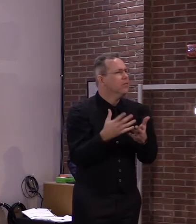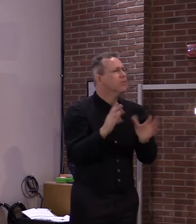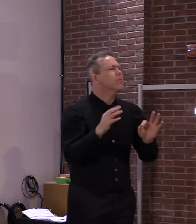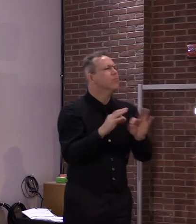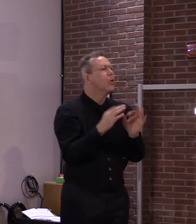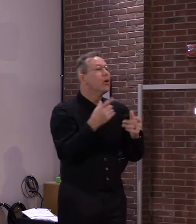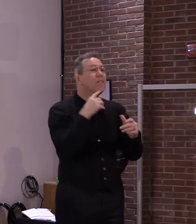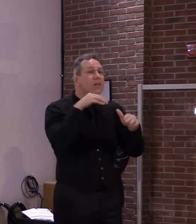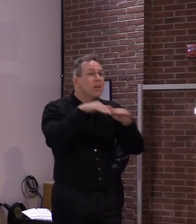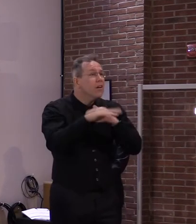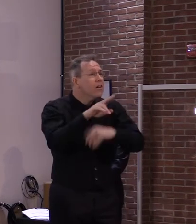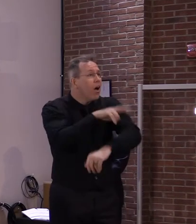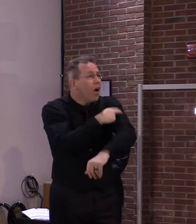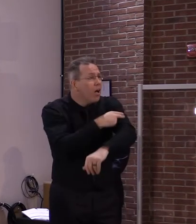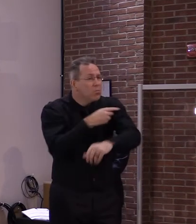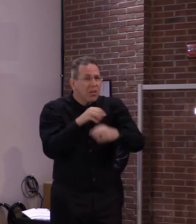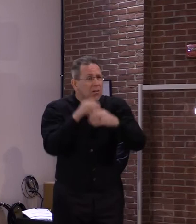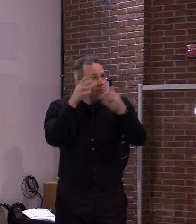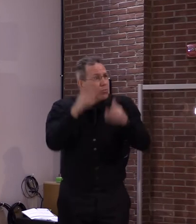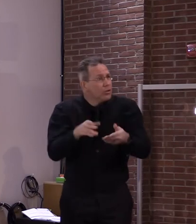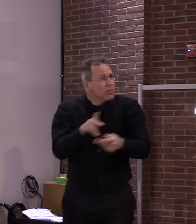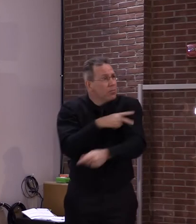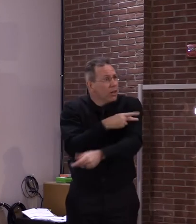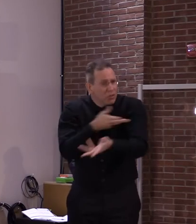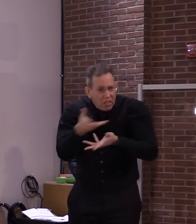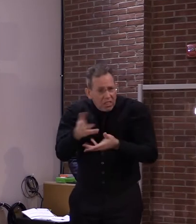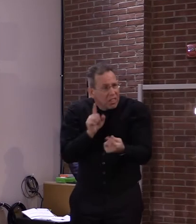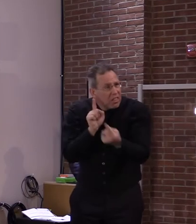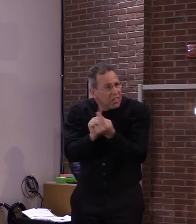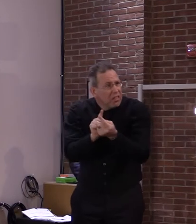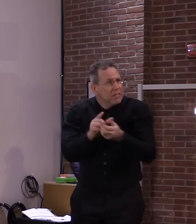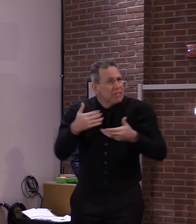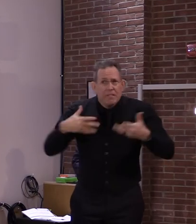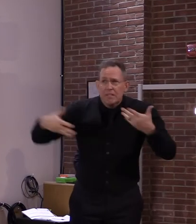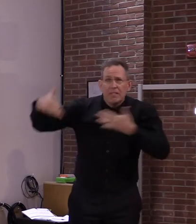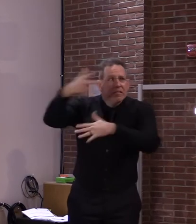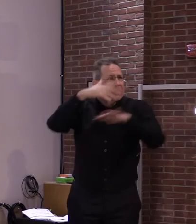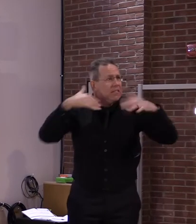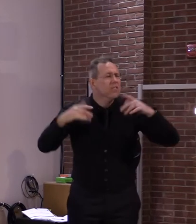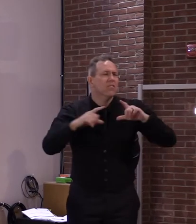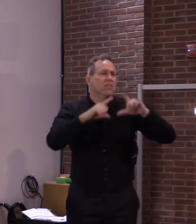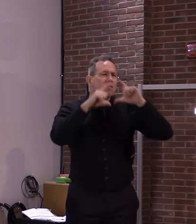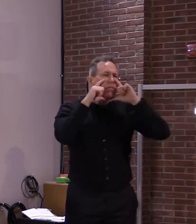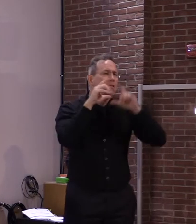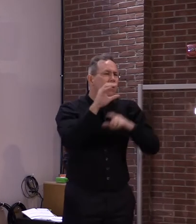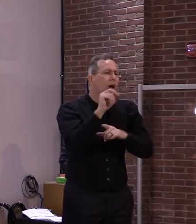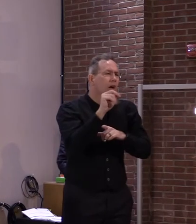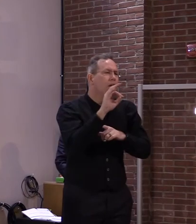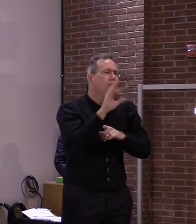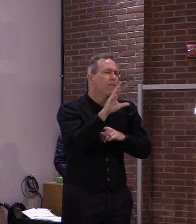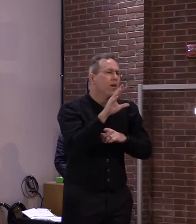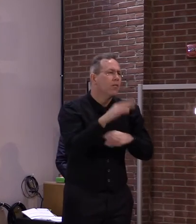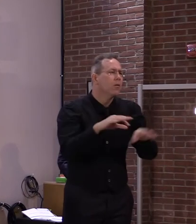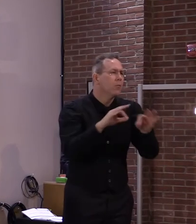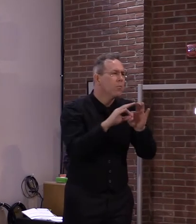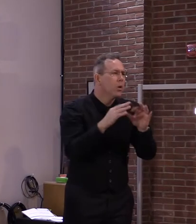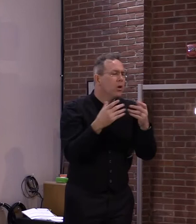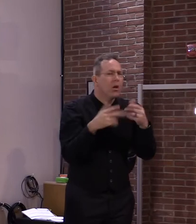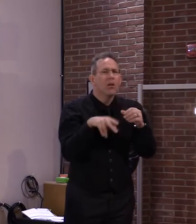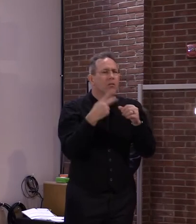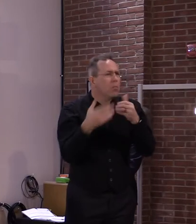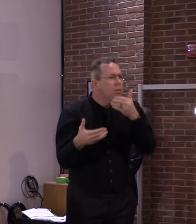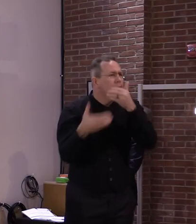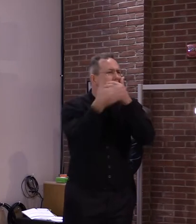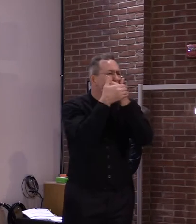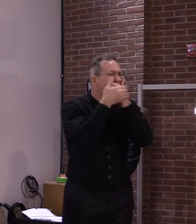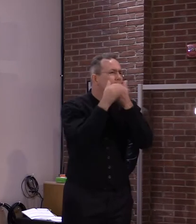and it's a a little more of an ordeal than you would think if you were just buying it on your own